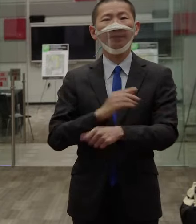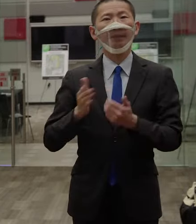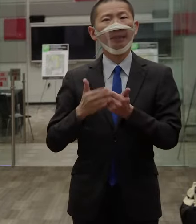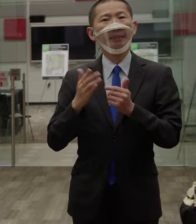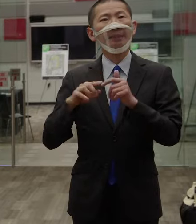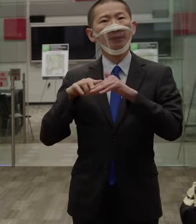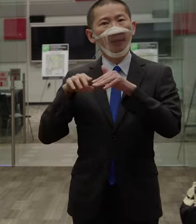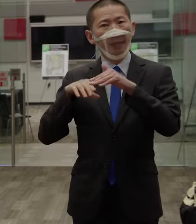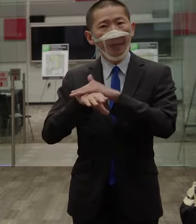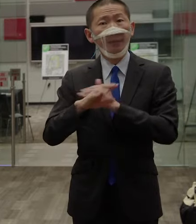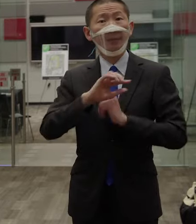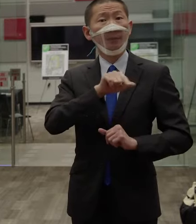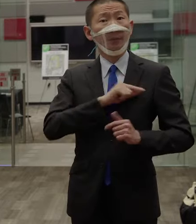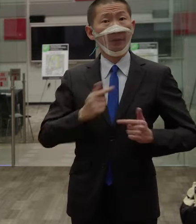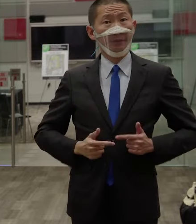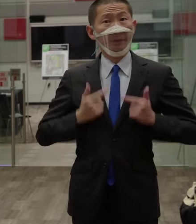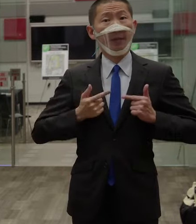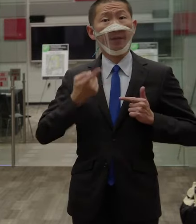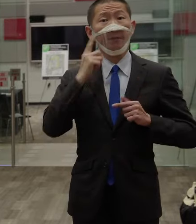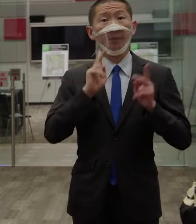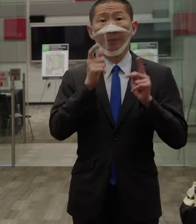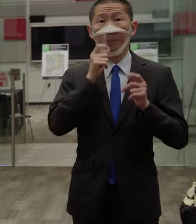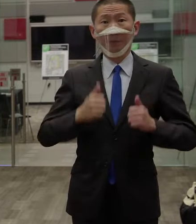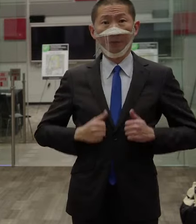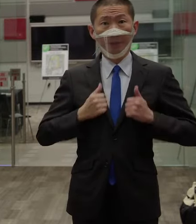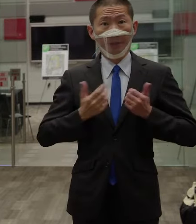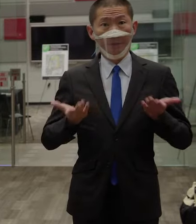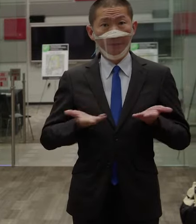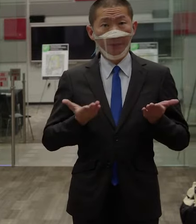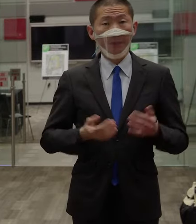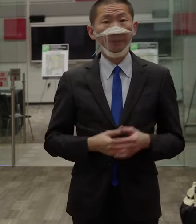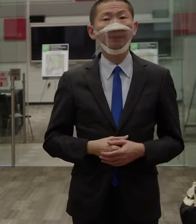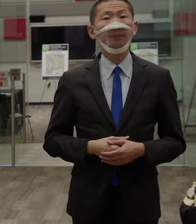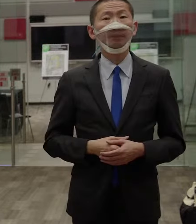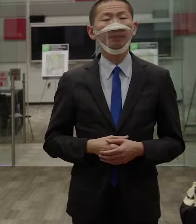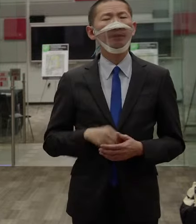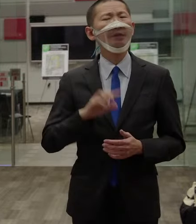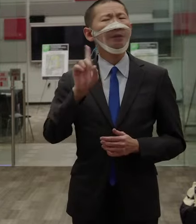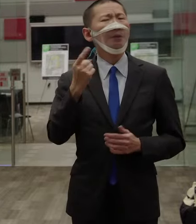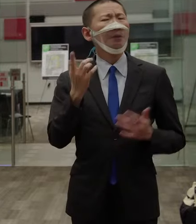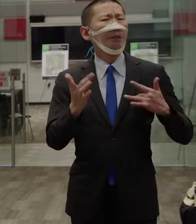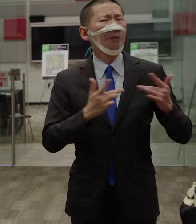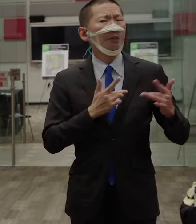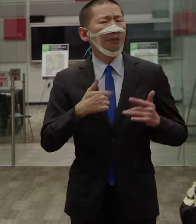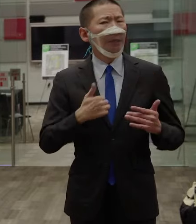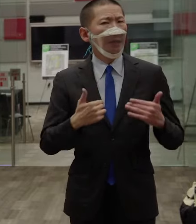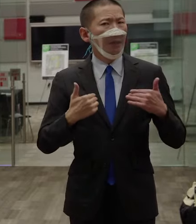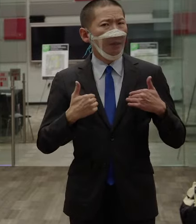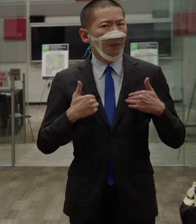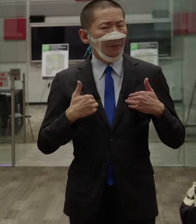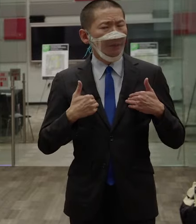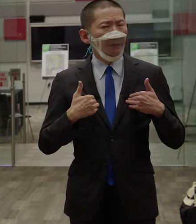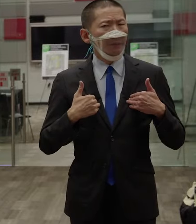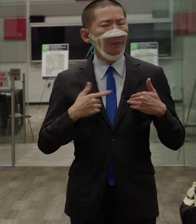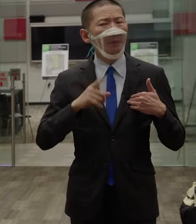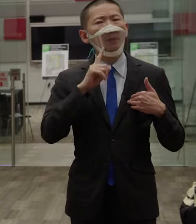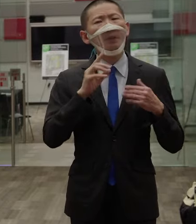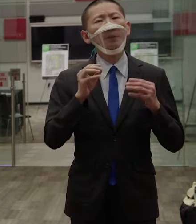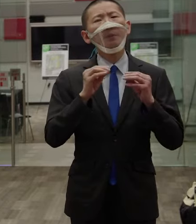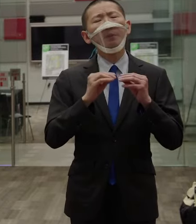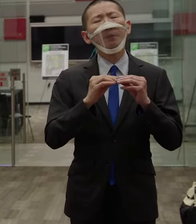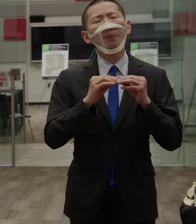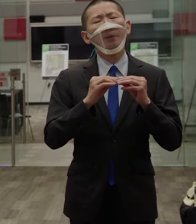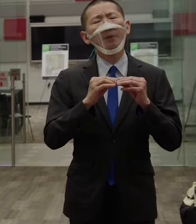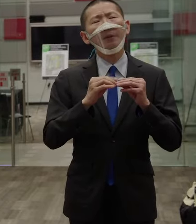ease of access and quality of life, I think, for the residents here. The only concerns that I have are really more